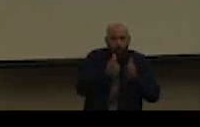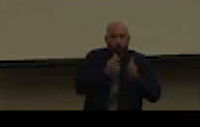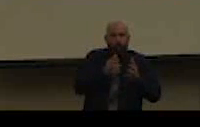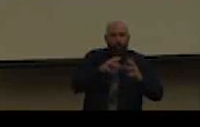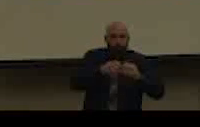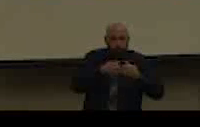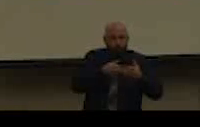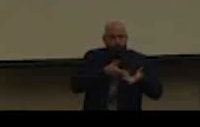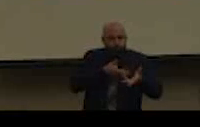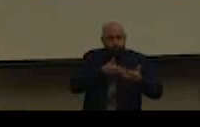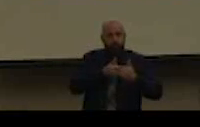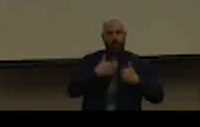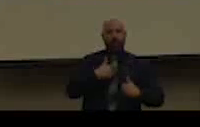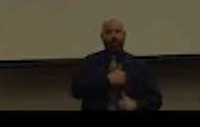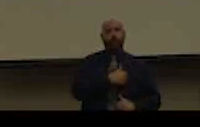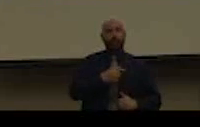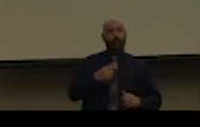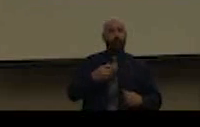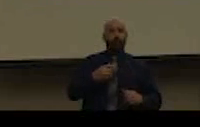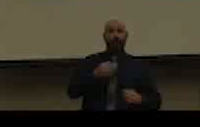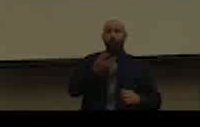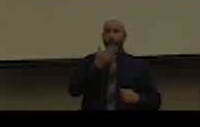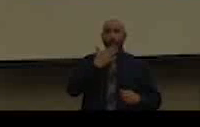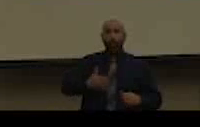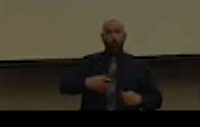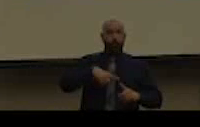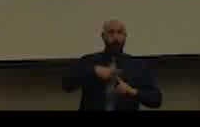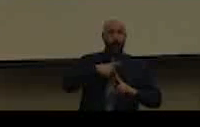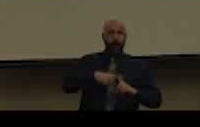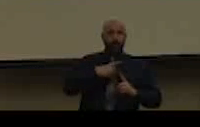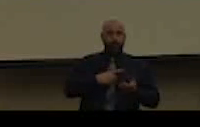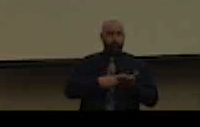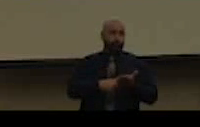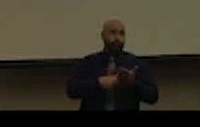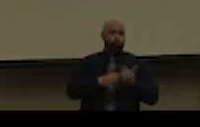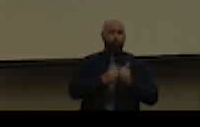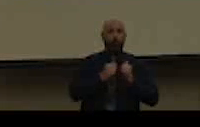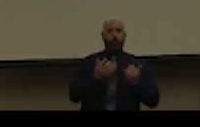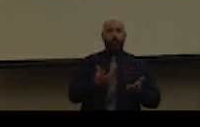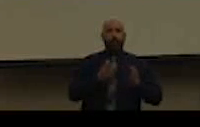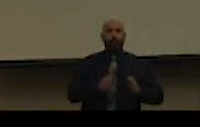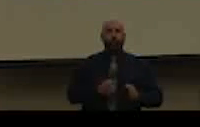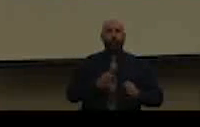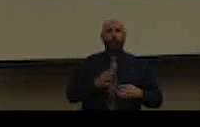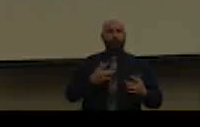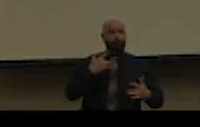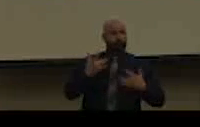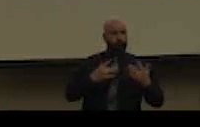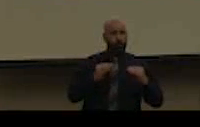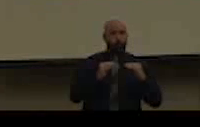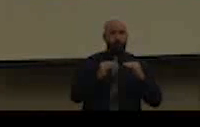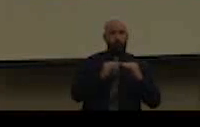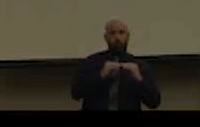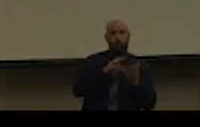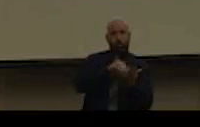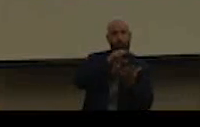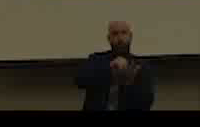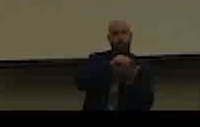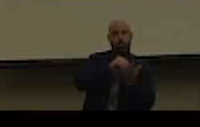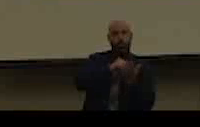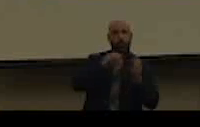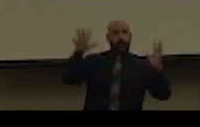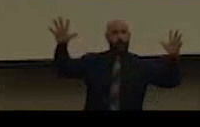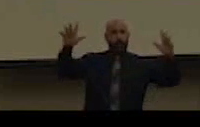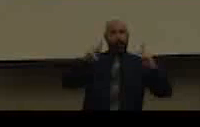early dialogues with providers and eager to learn more about this year in order to be able to come back to this group and report a bit more. But